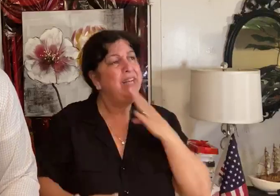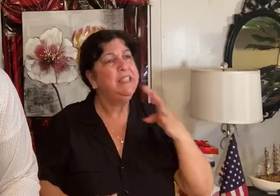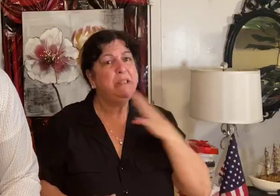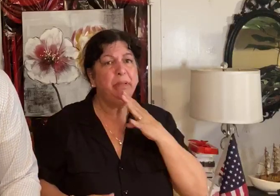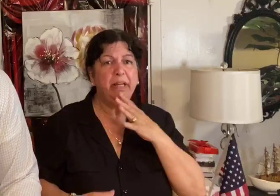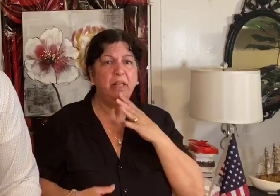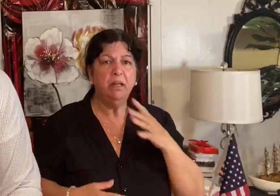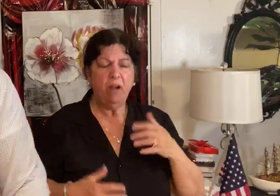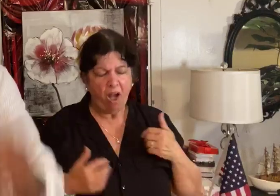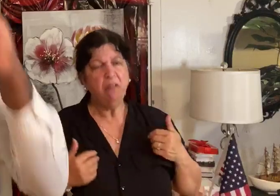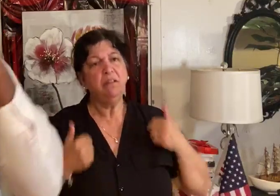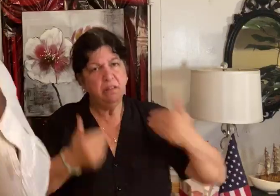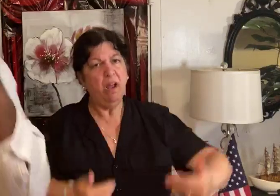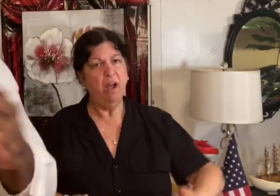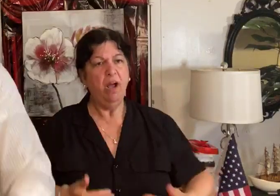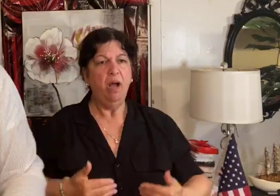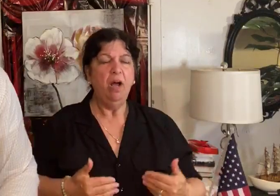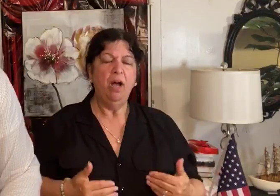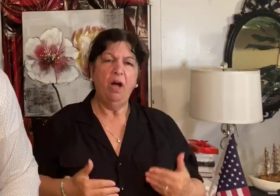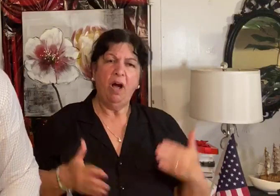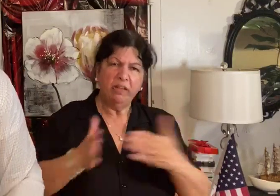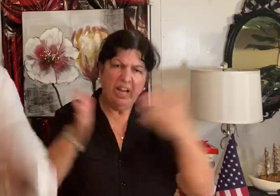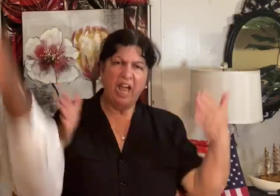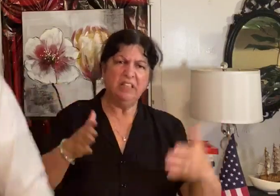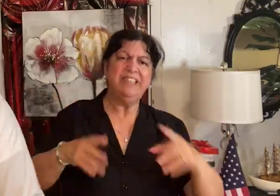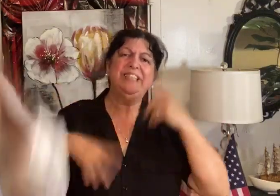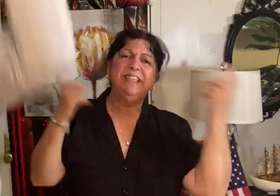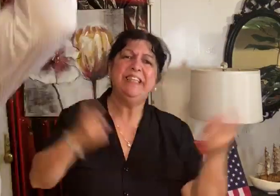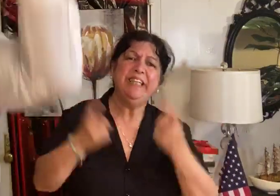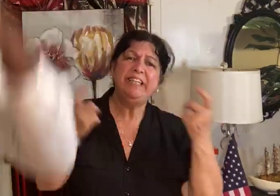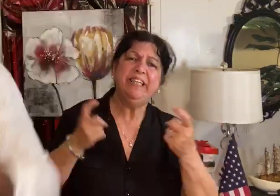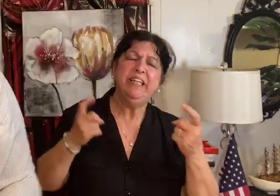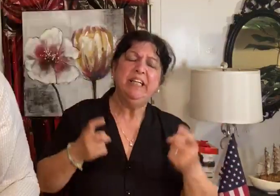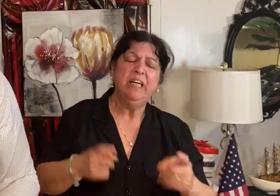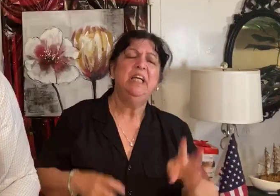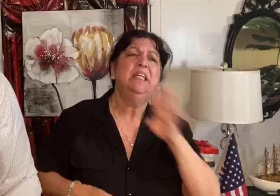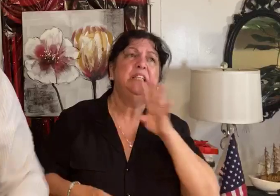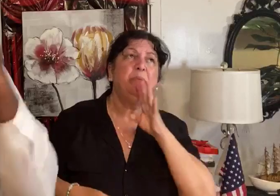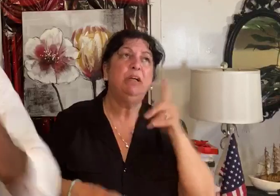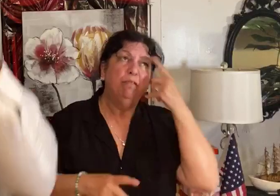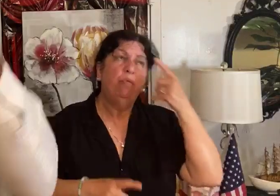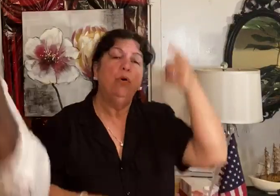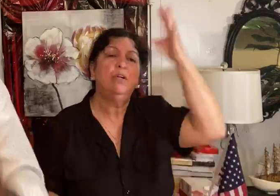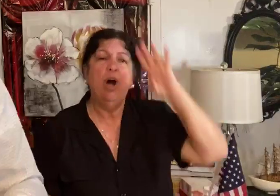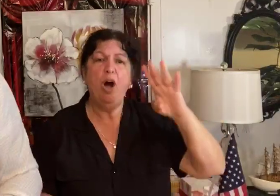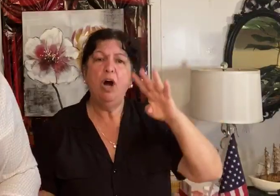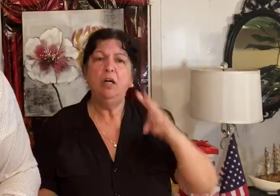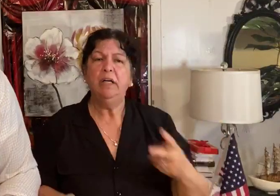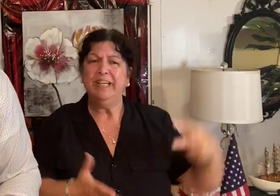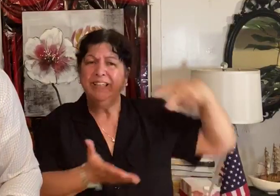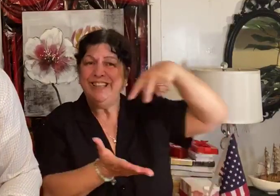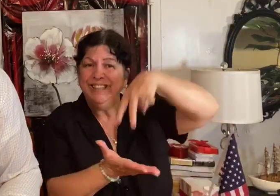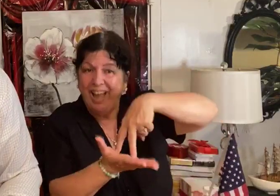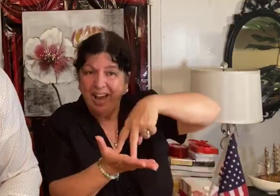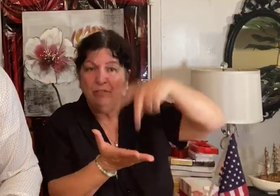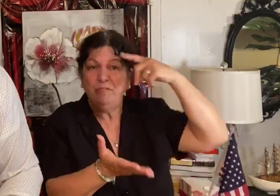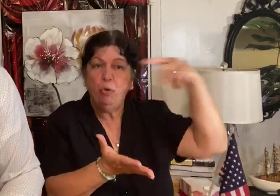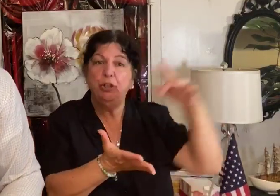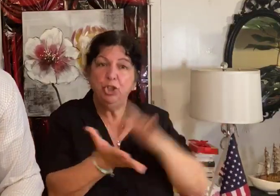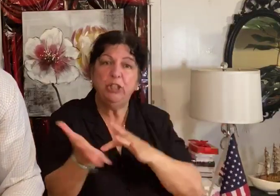out against the injustice, spoke out against the sin, and spoke up for God. Take a stand for